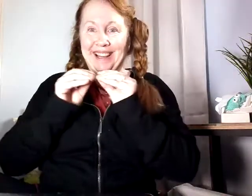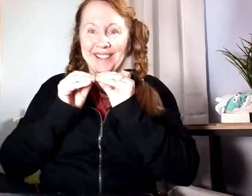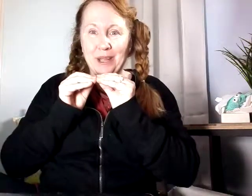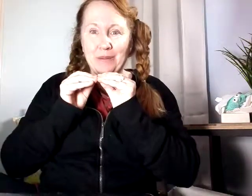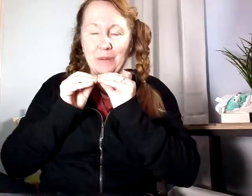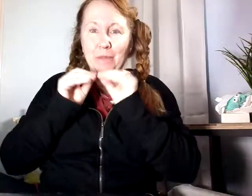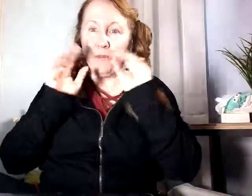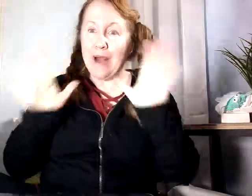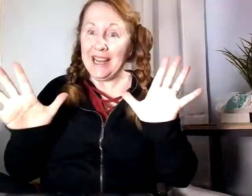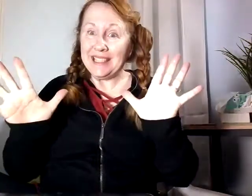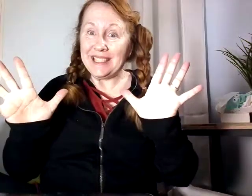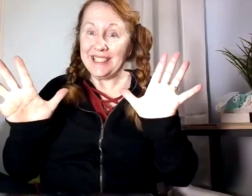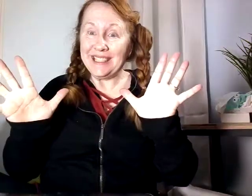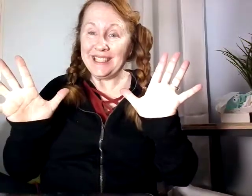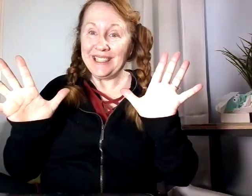okay, the bright